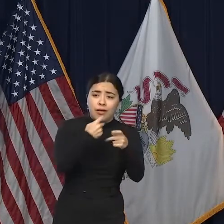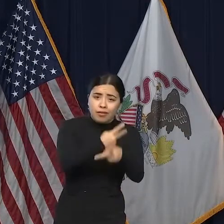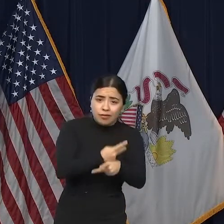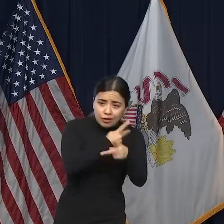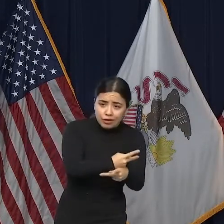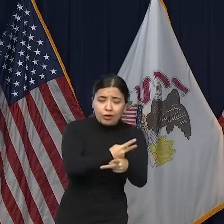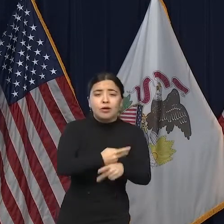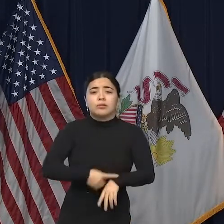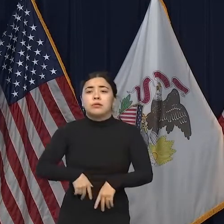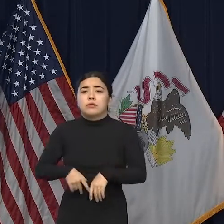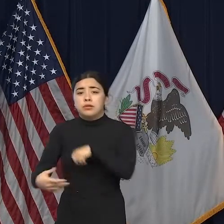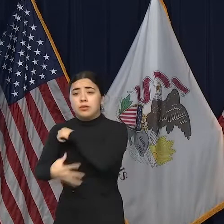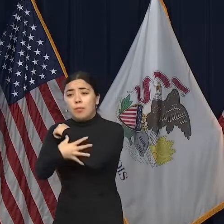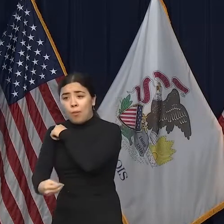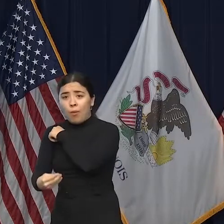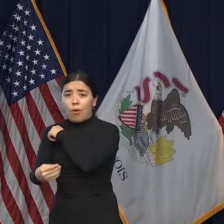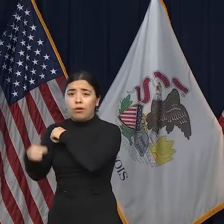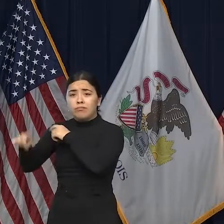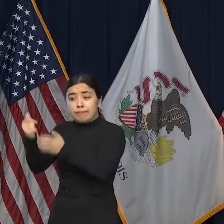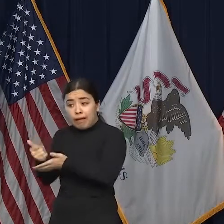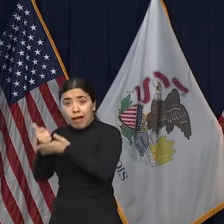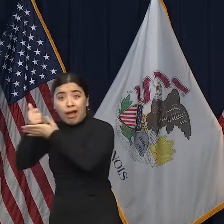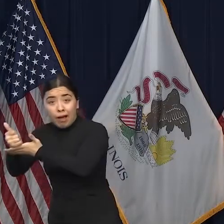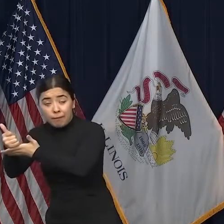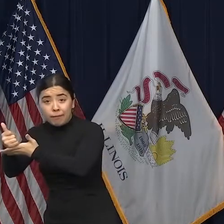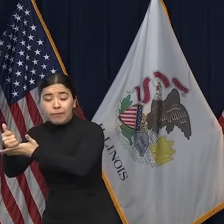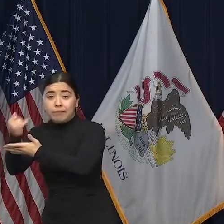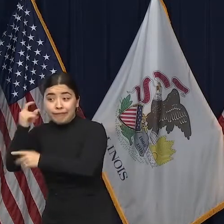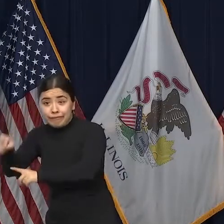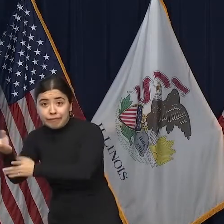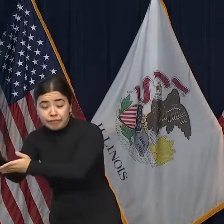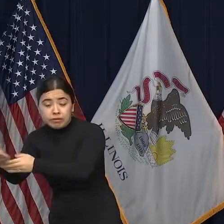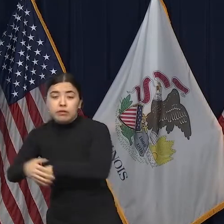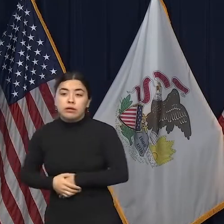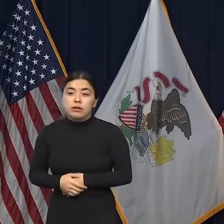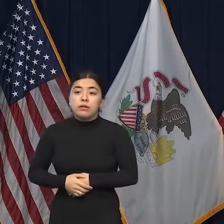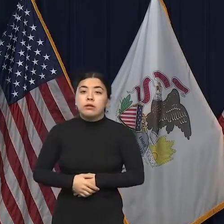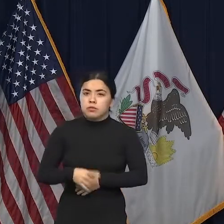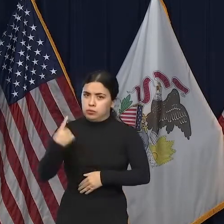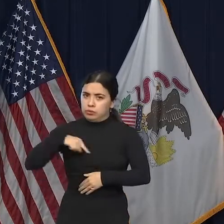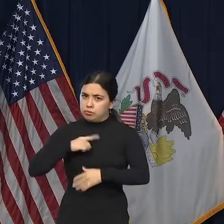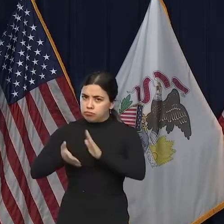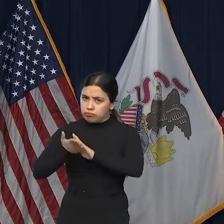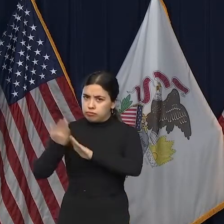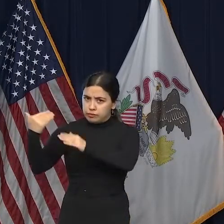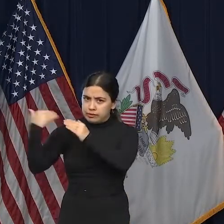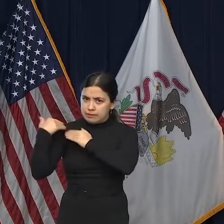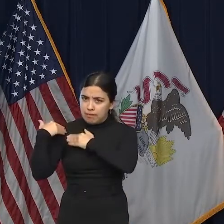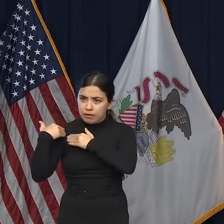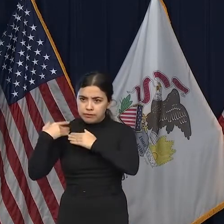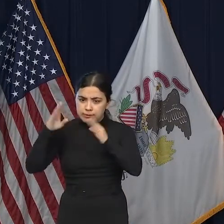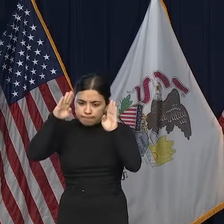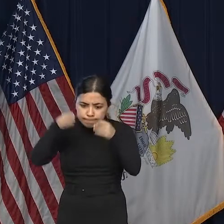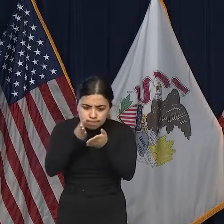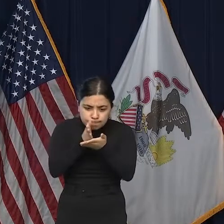and making our state run more efficiently, all while living responsibly within our fiscal